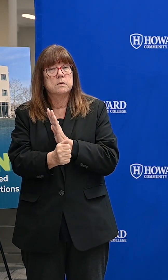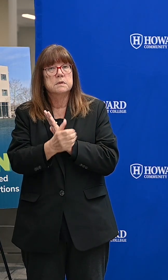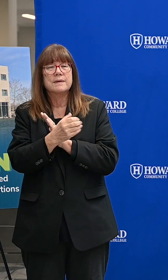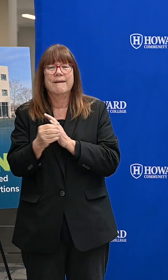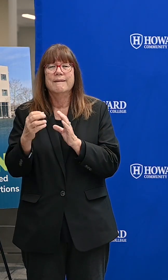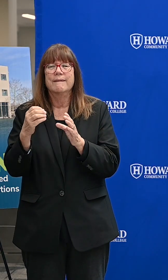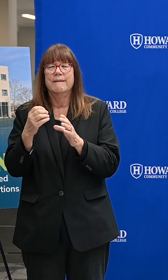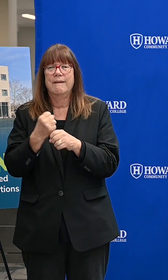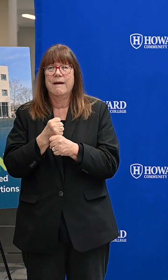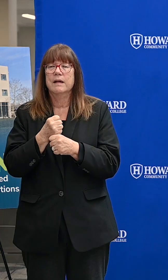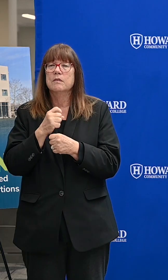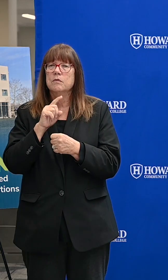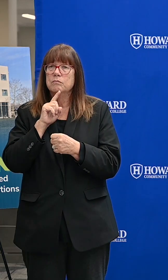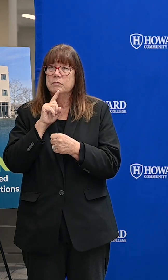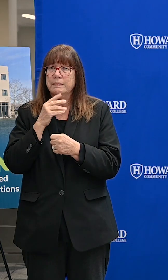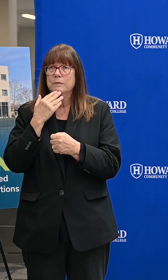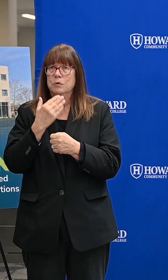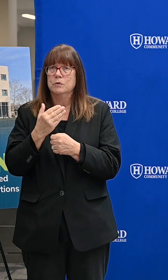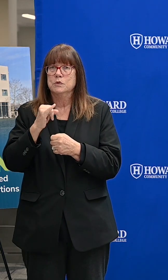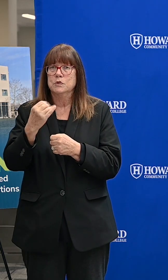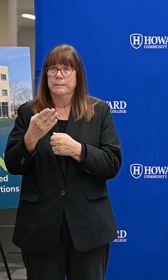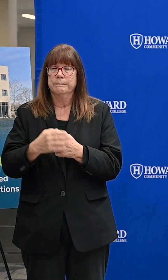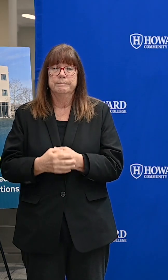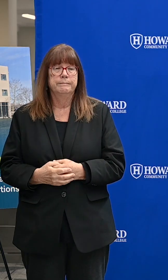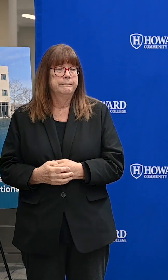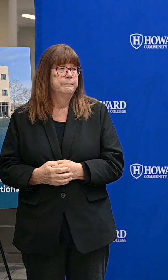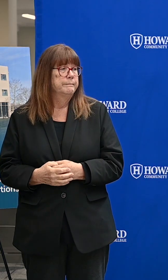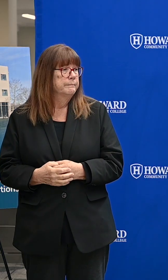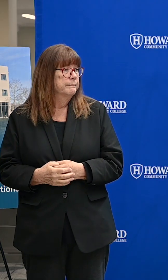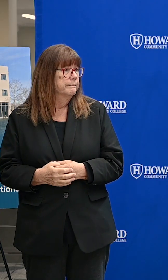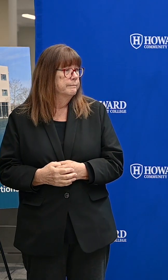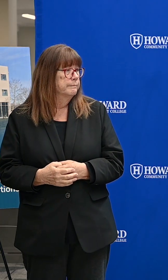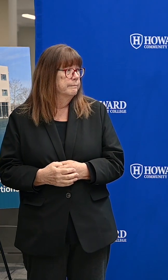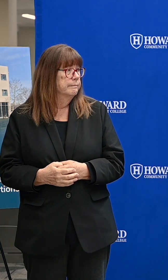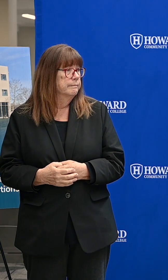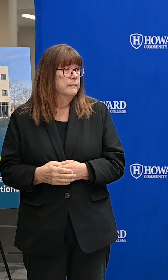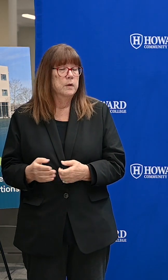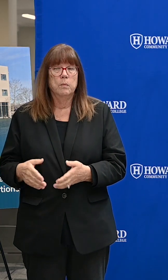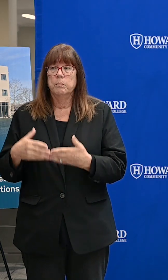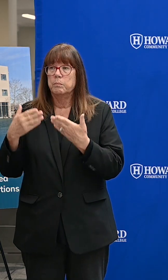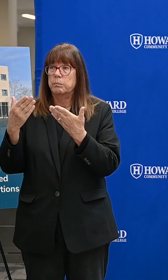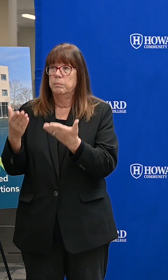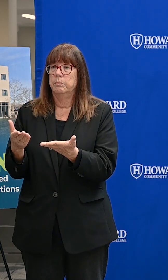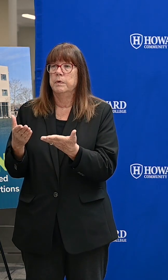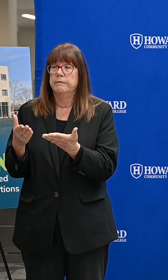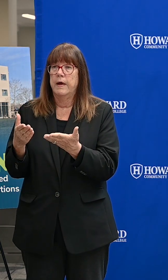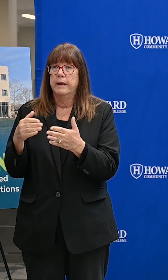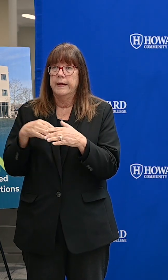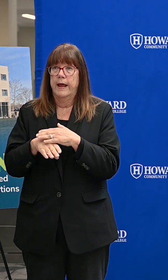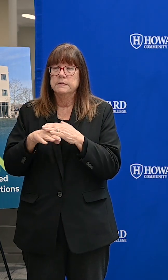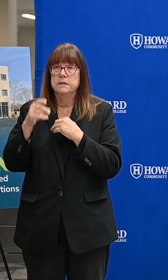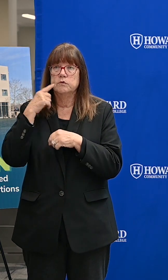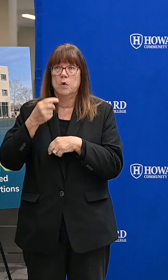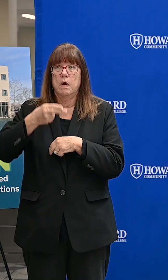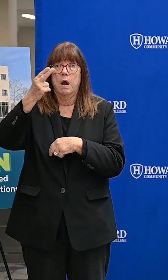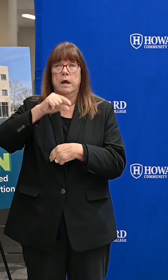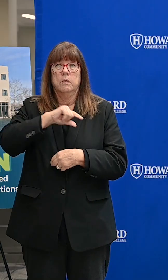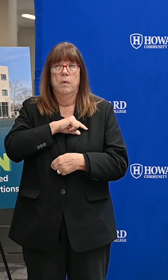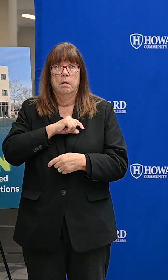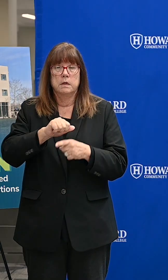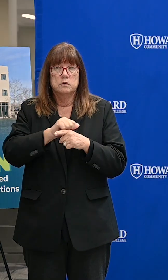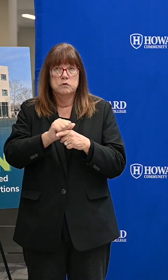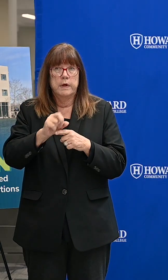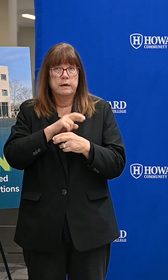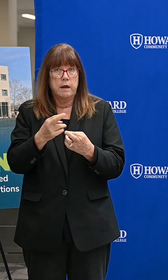a meaningful employment. By providing access to high-quality training and